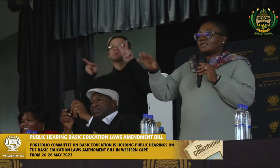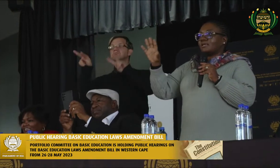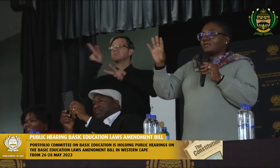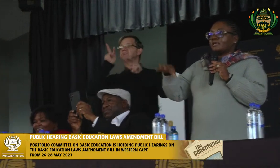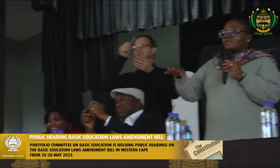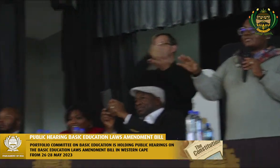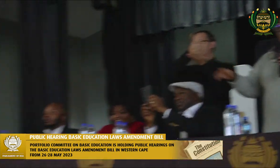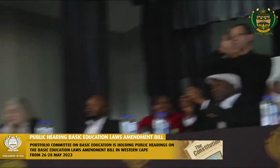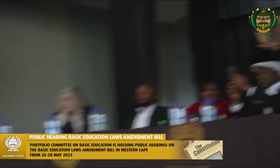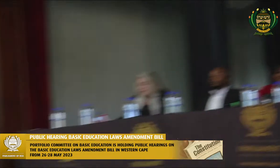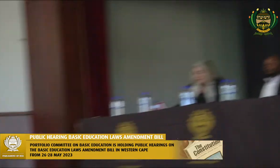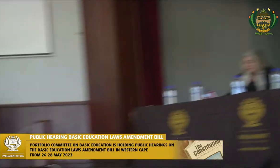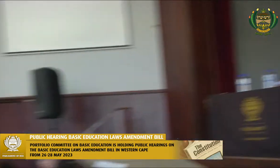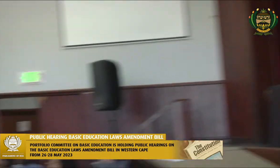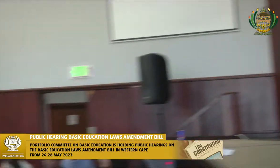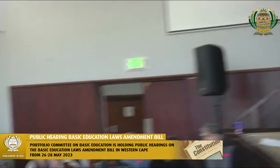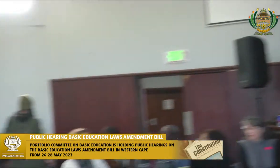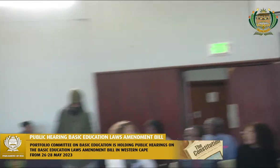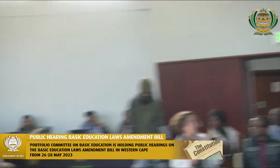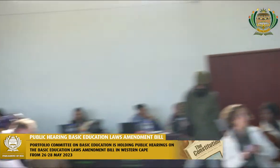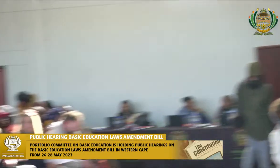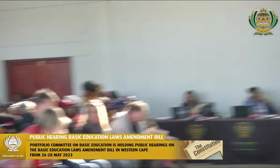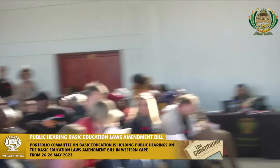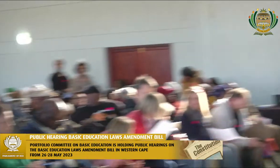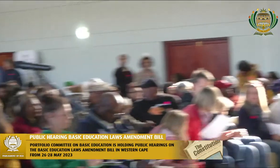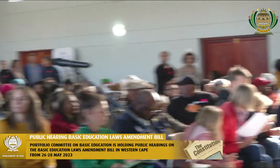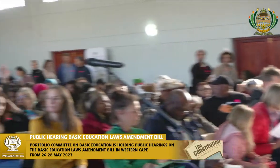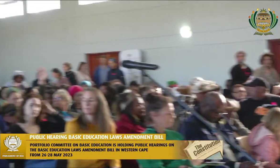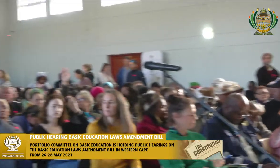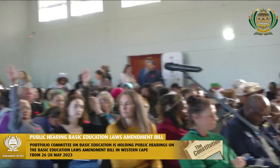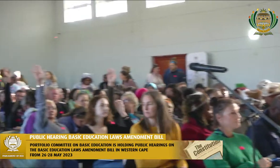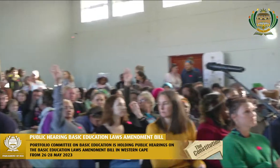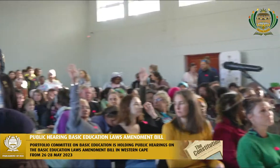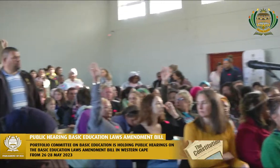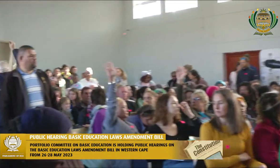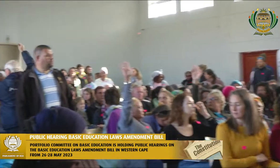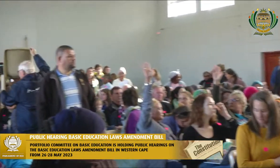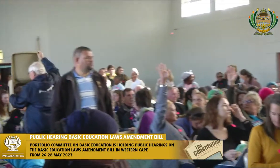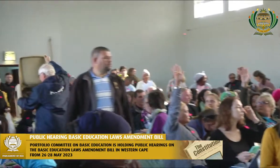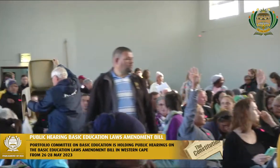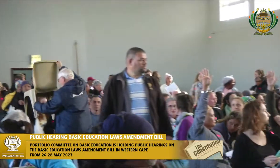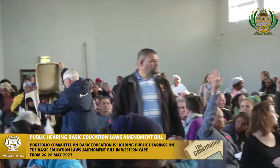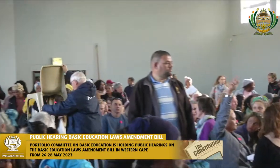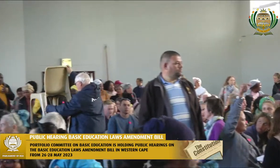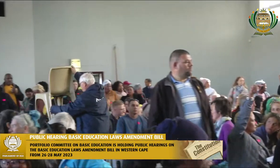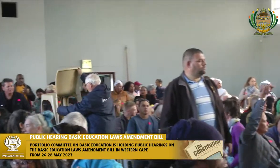sit. Let's try to get more people sitting.